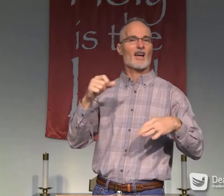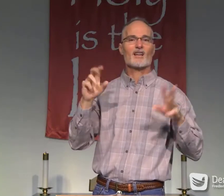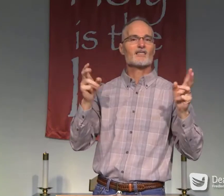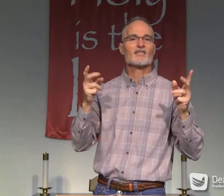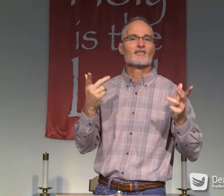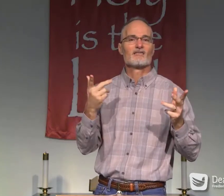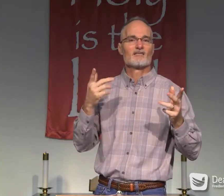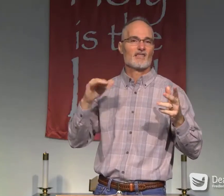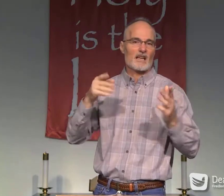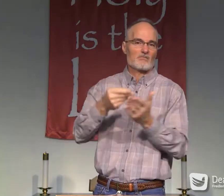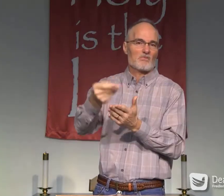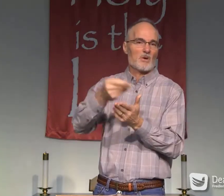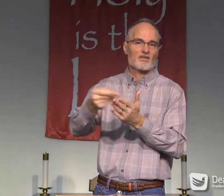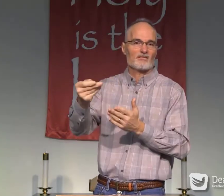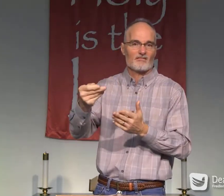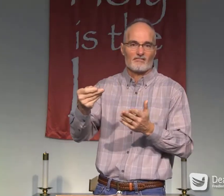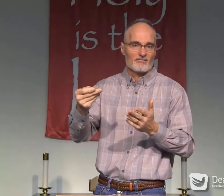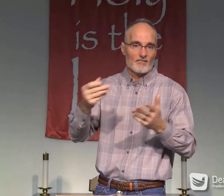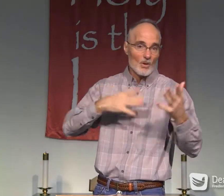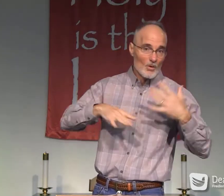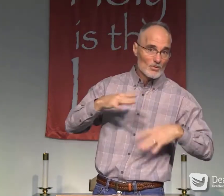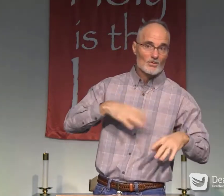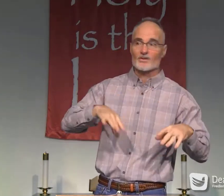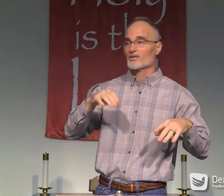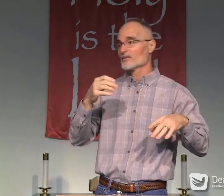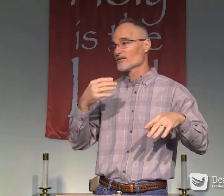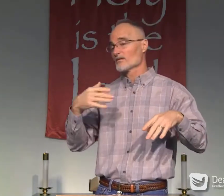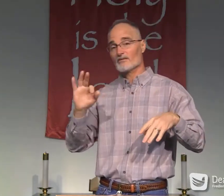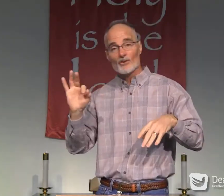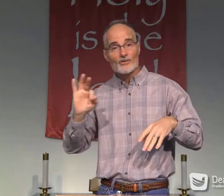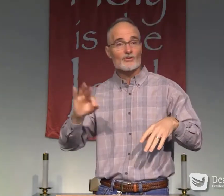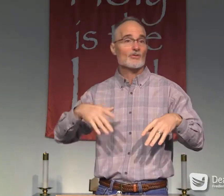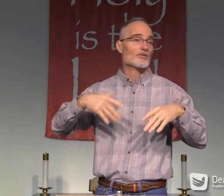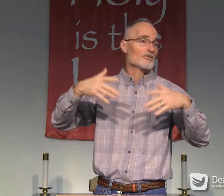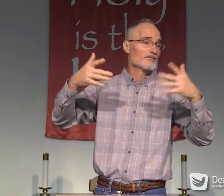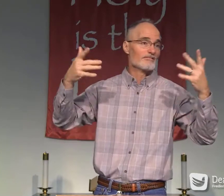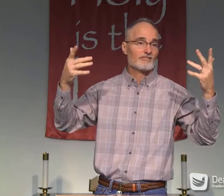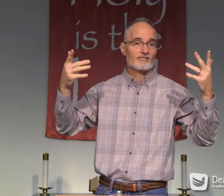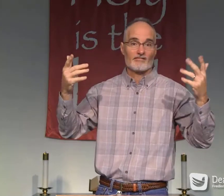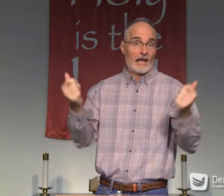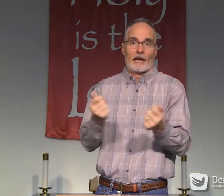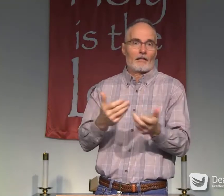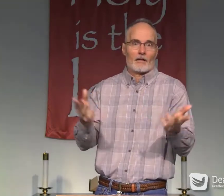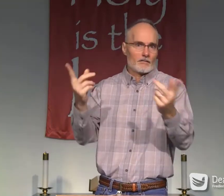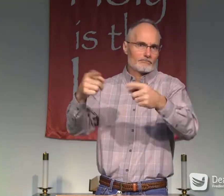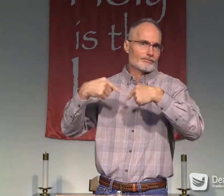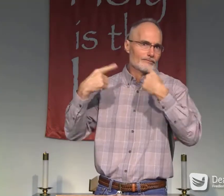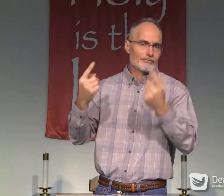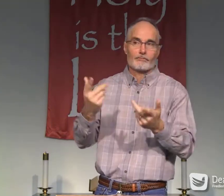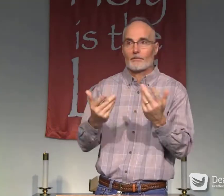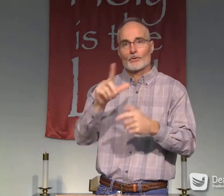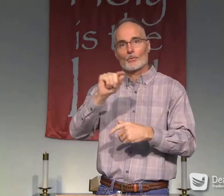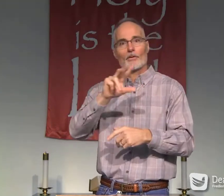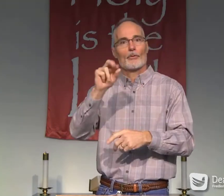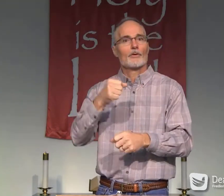the clothes were threadbare. I mean, they were like rags. She hadn't bought